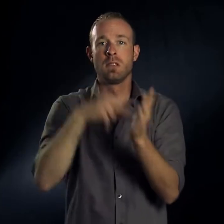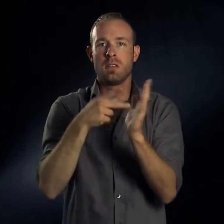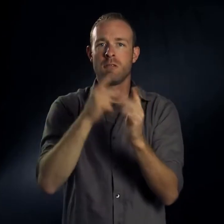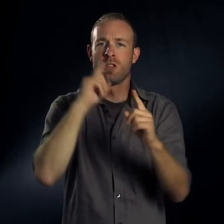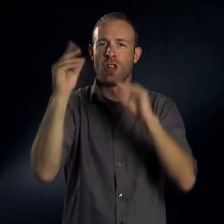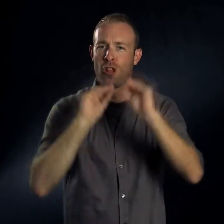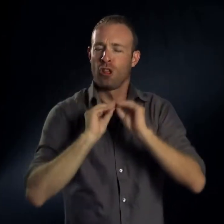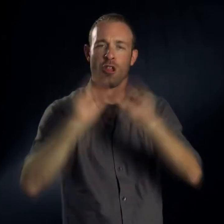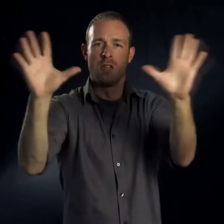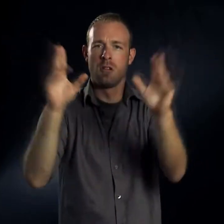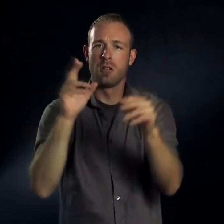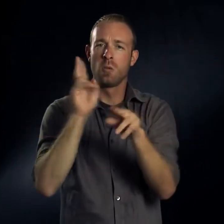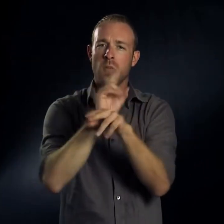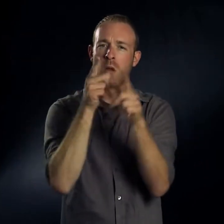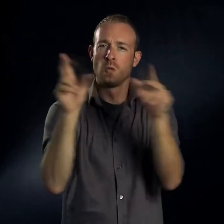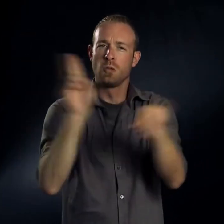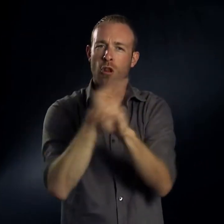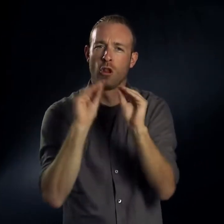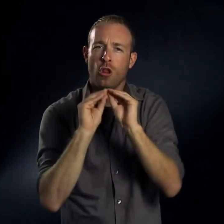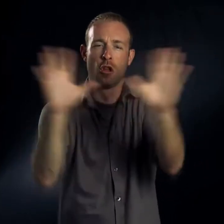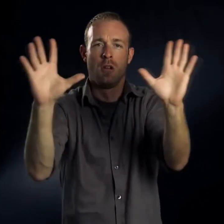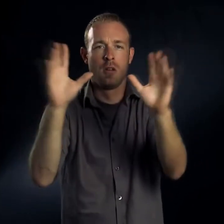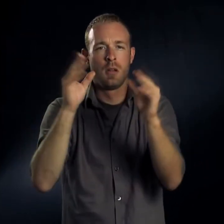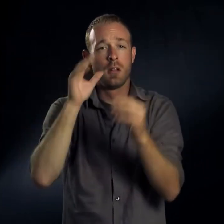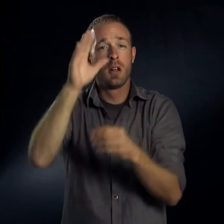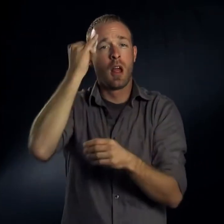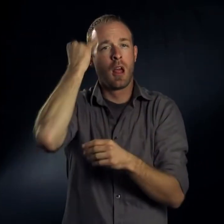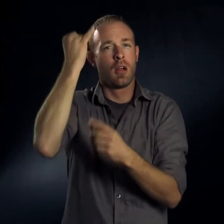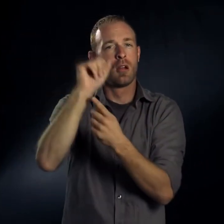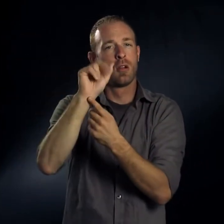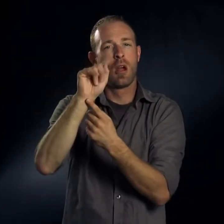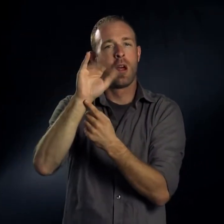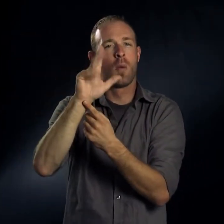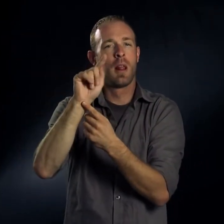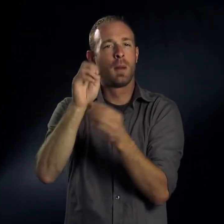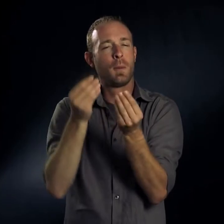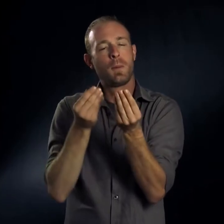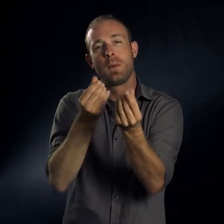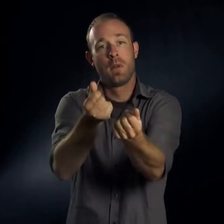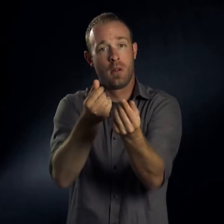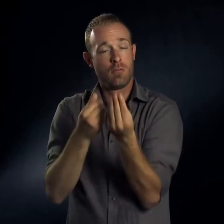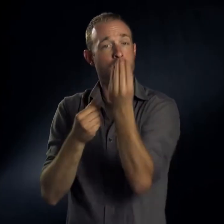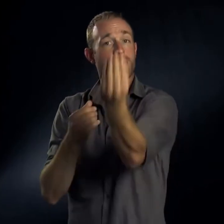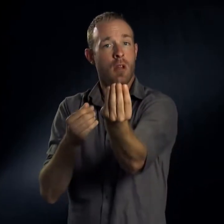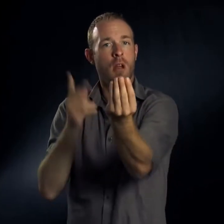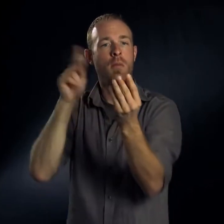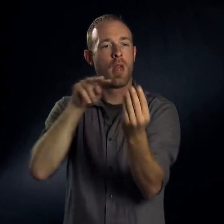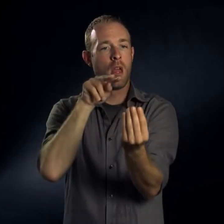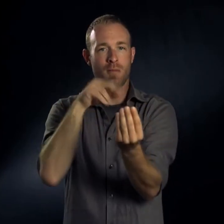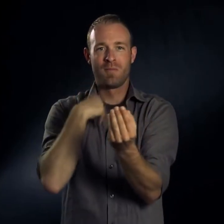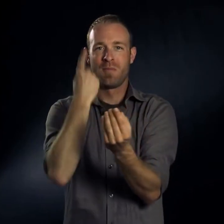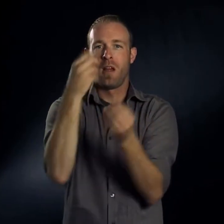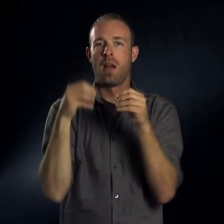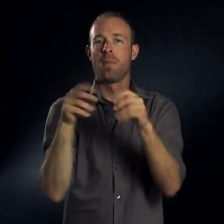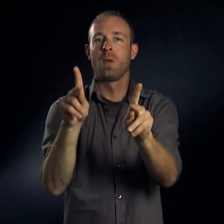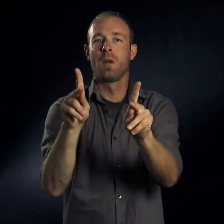and going back and forth with another person, you want to make sure the ideas are very clear and smooth to be able to convince your point.